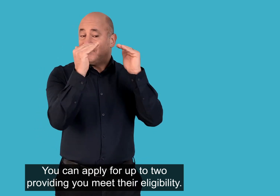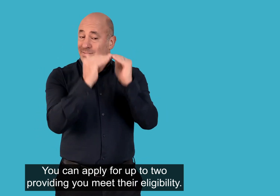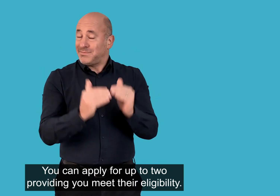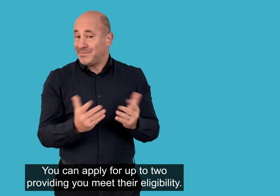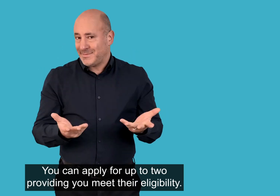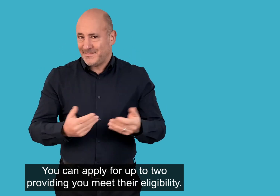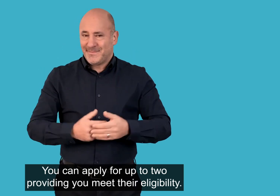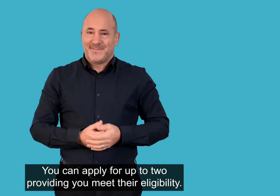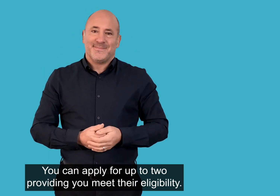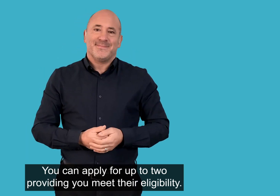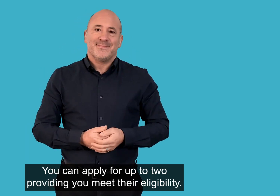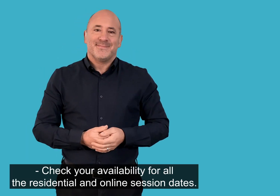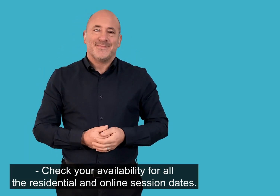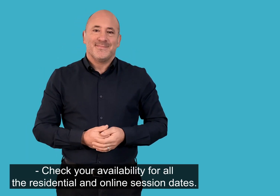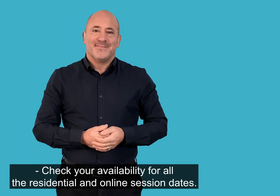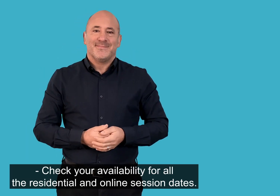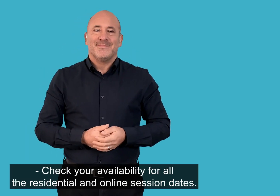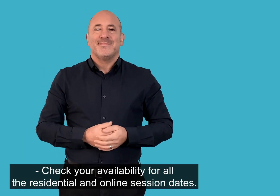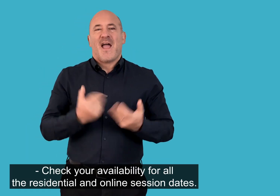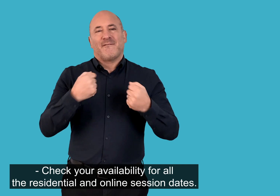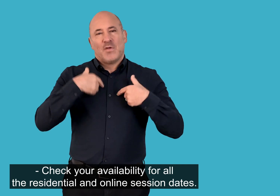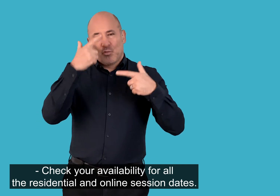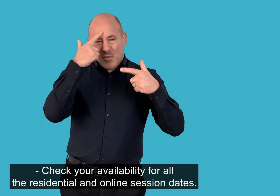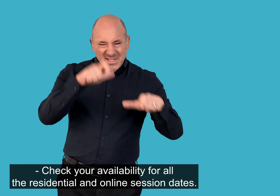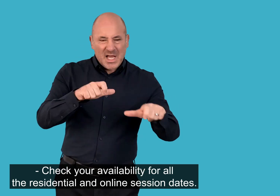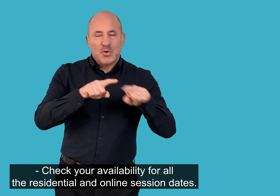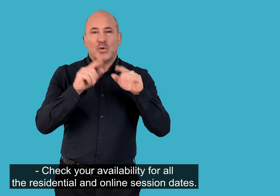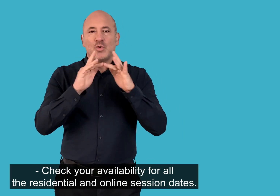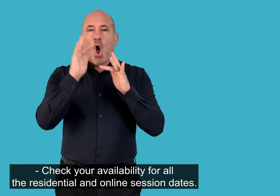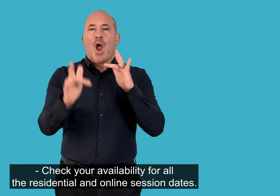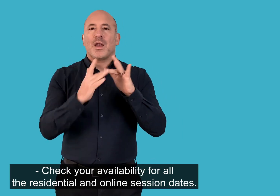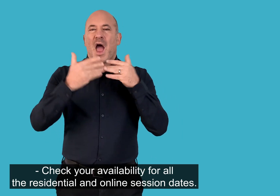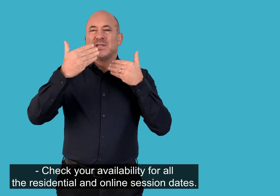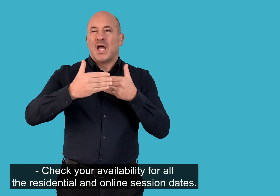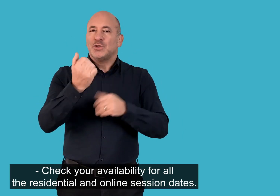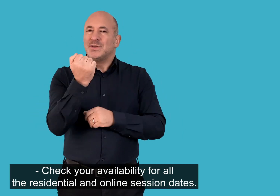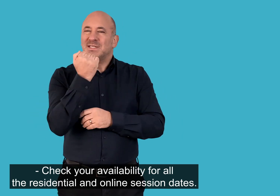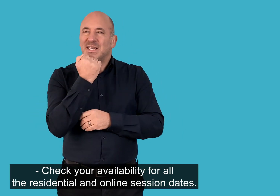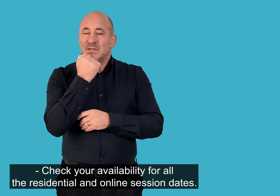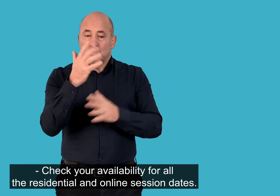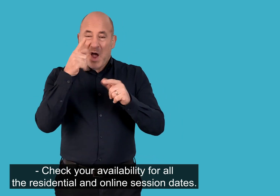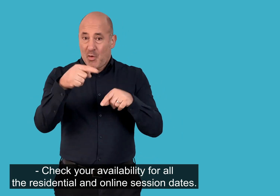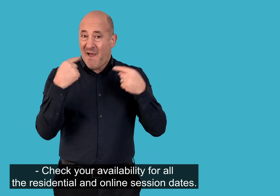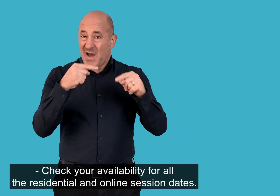providing you meet their eligibility. Check your availability for all the residential and online session